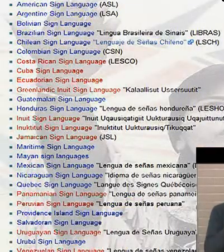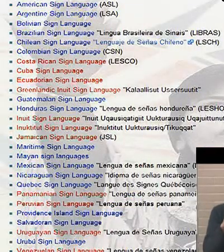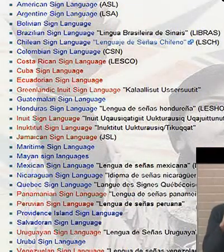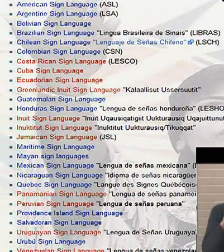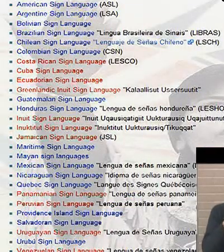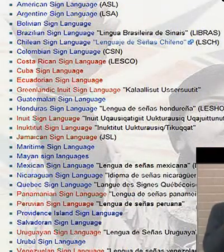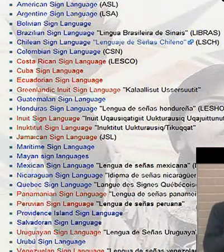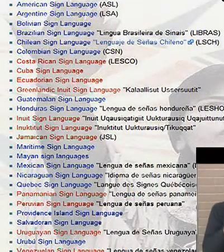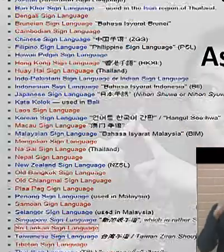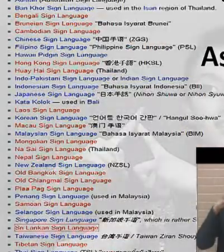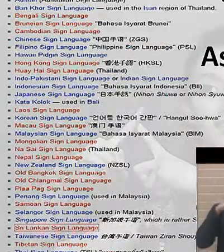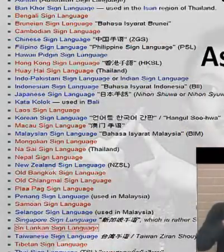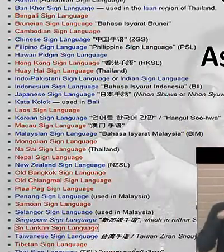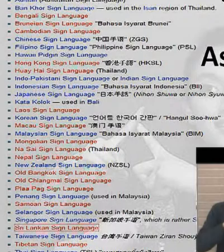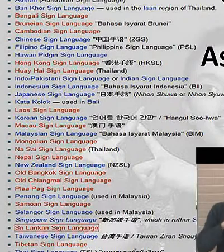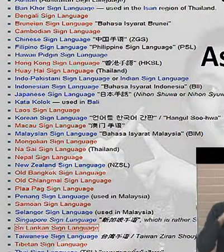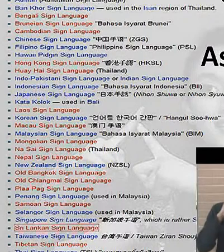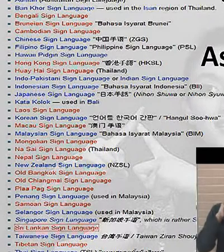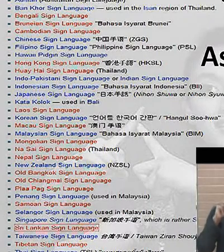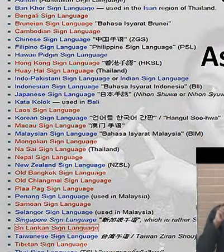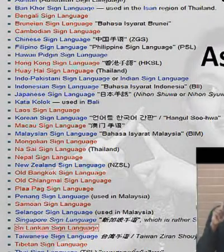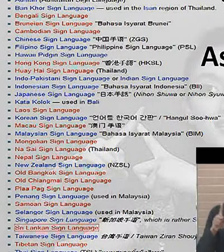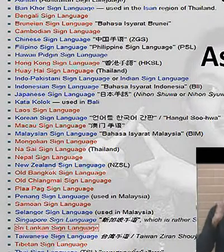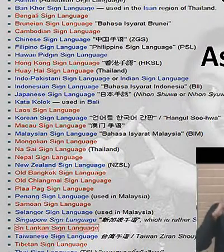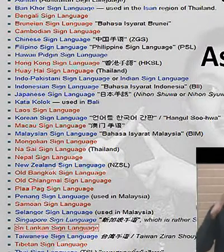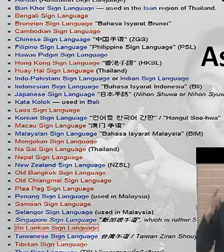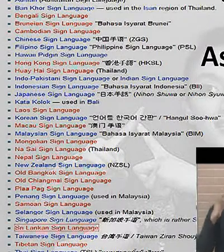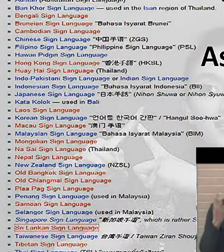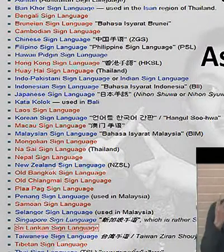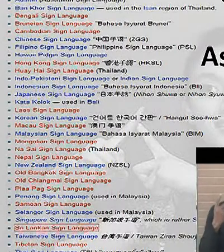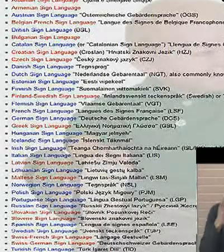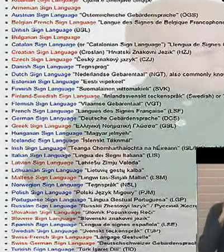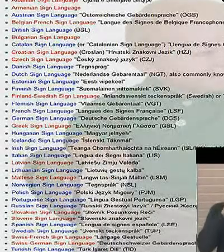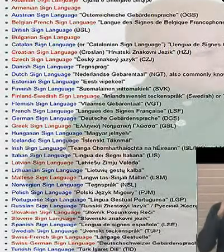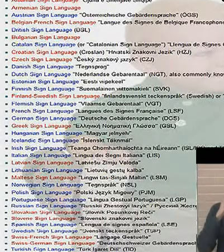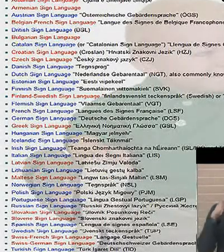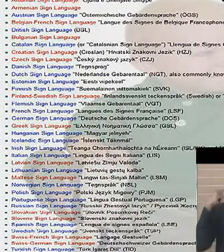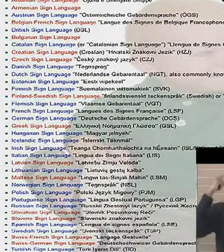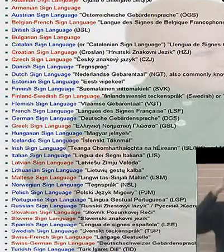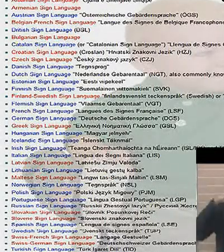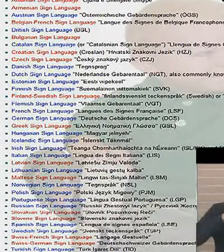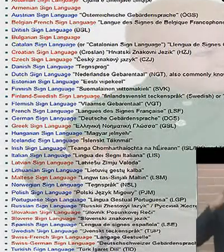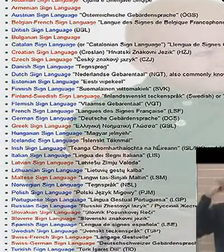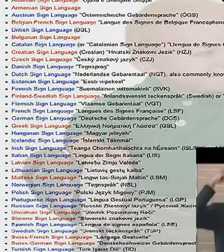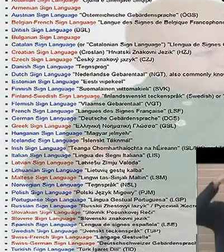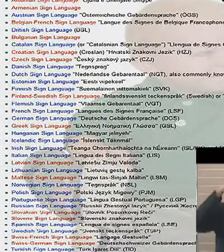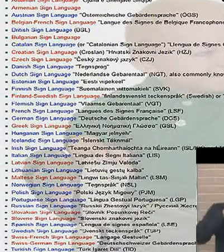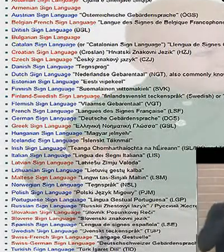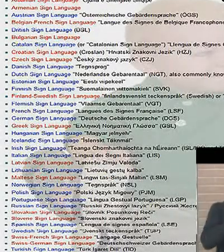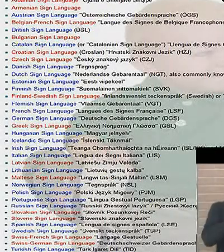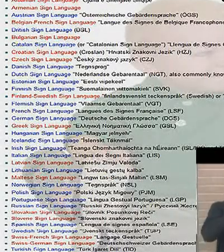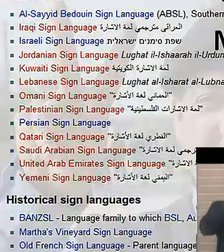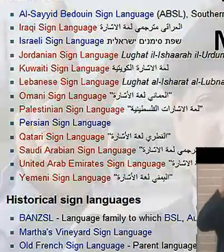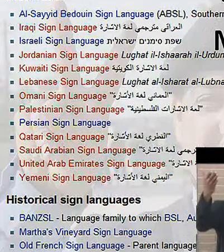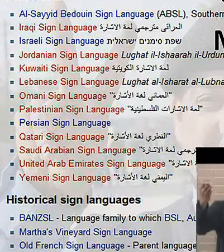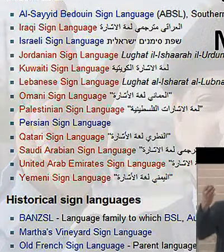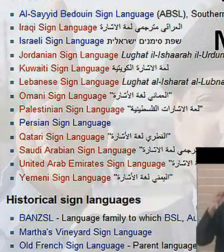However, having songs translated into the various sign languages alone would not achieve my